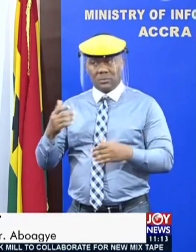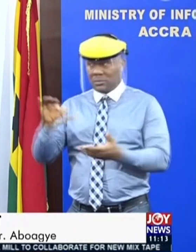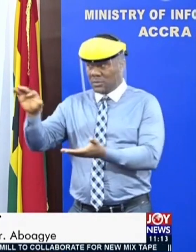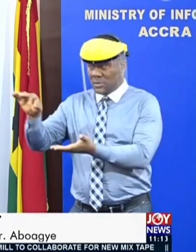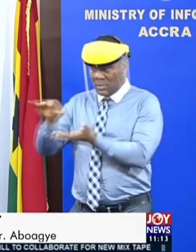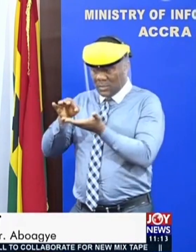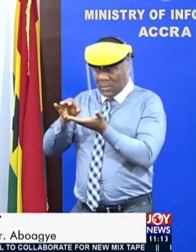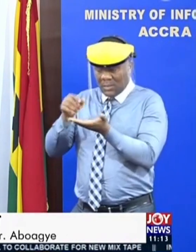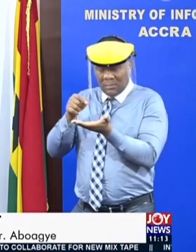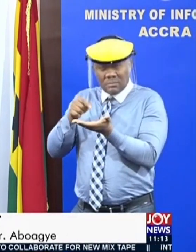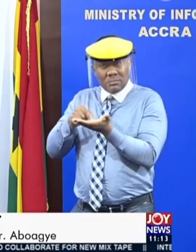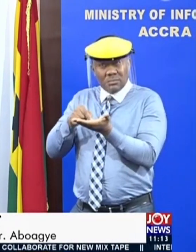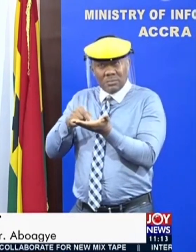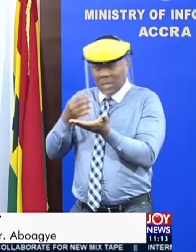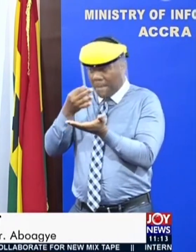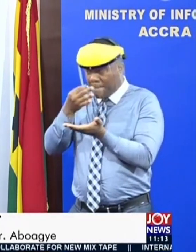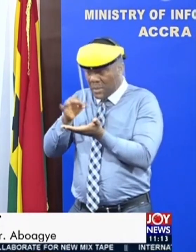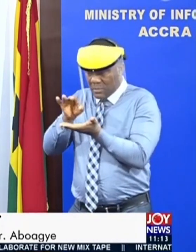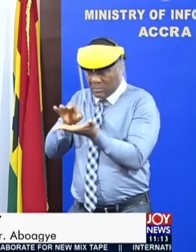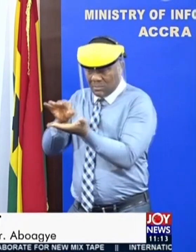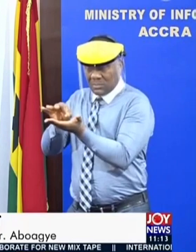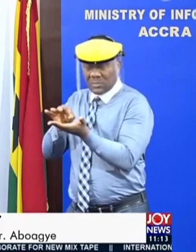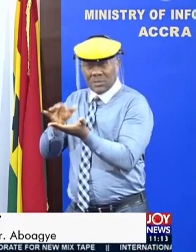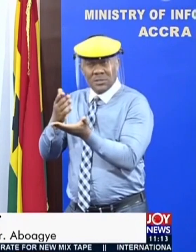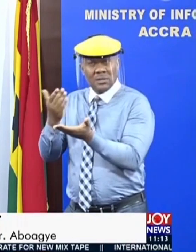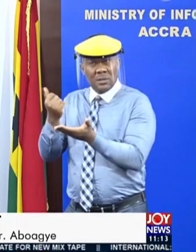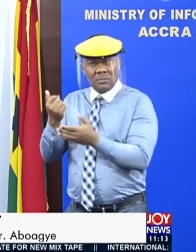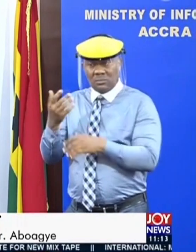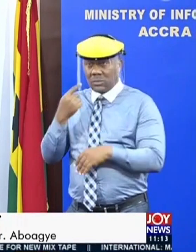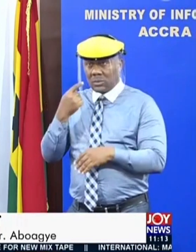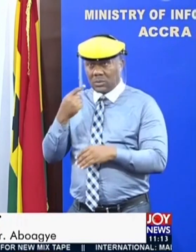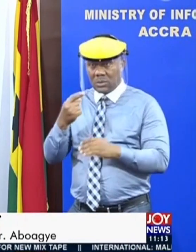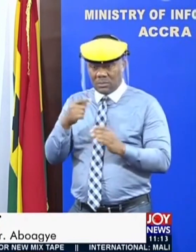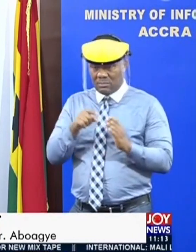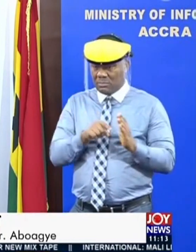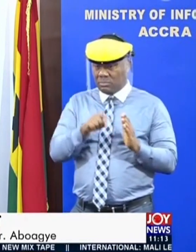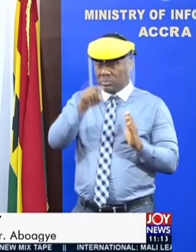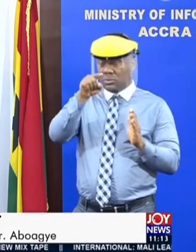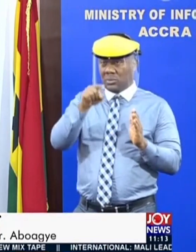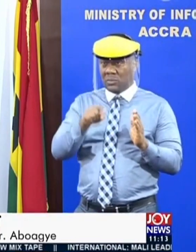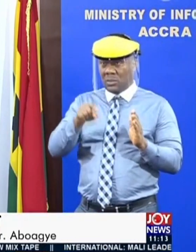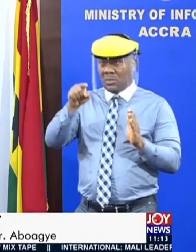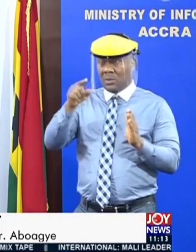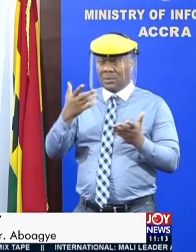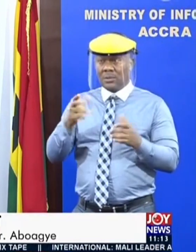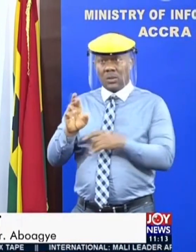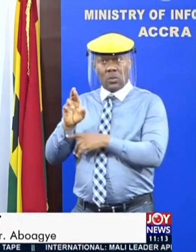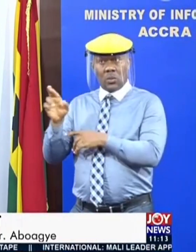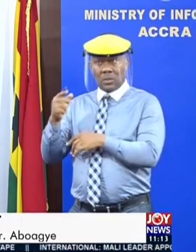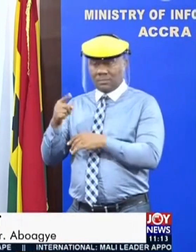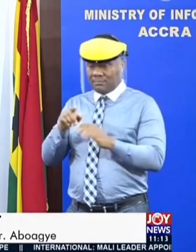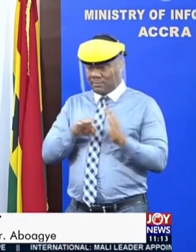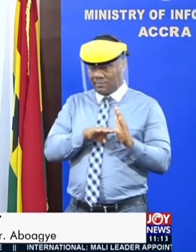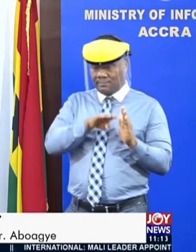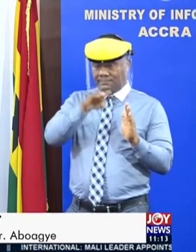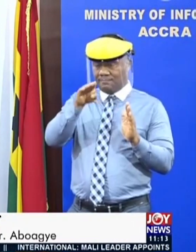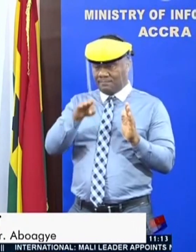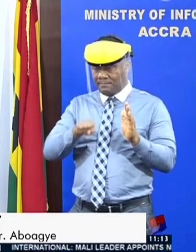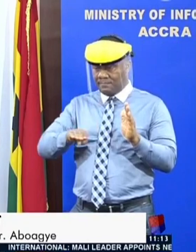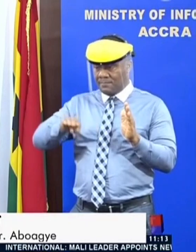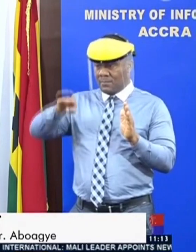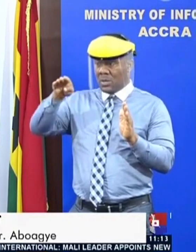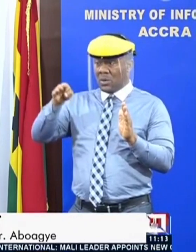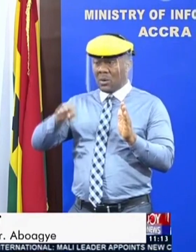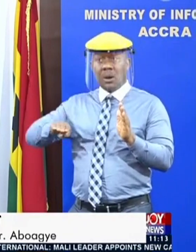taken. You can see in the last few days, we continue to show a gradual decline. And the graph on your right is the moving average,